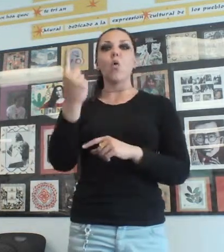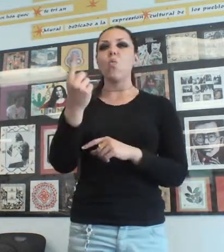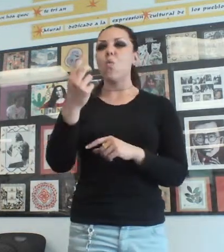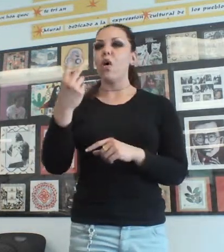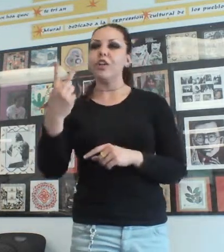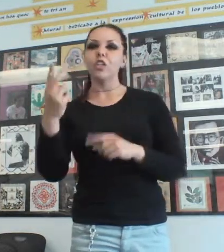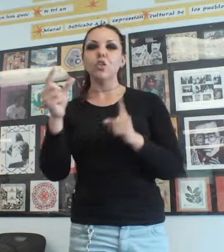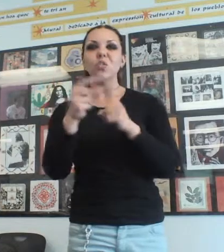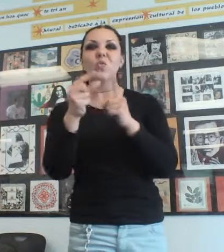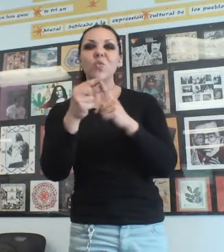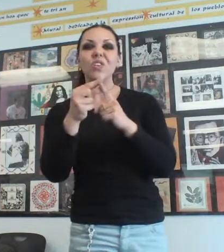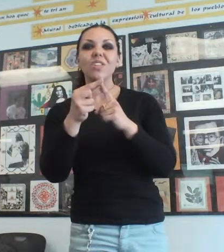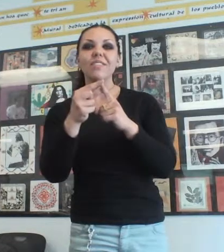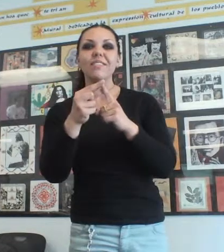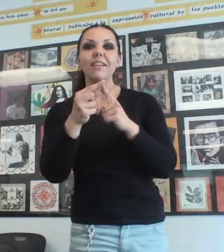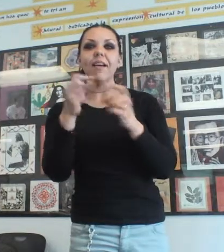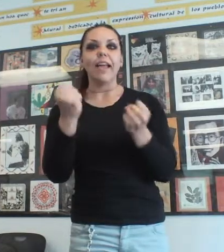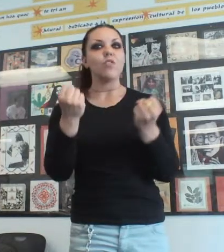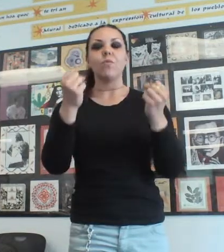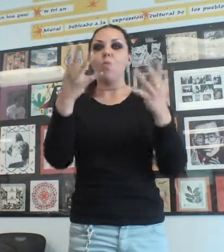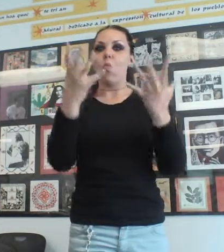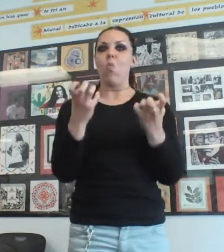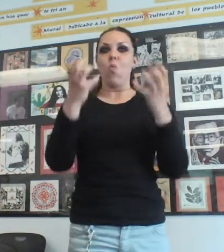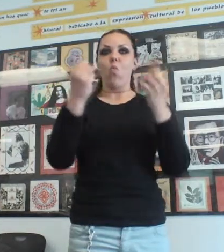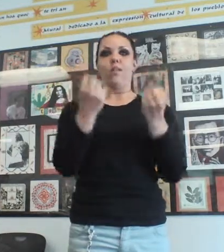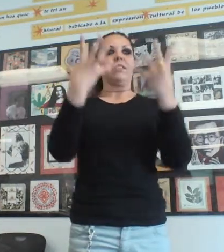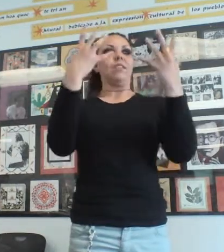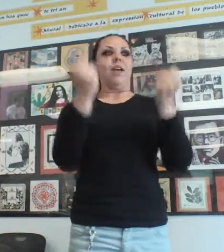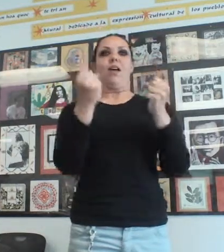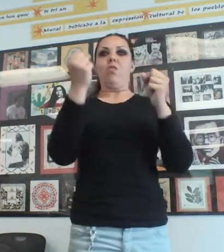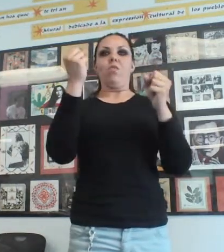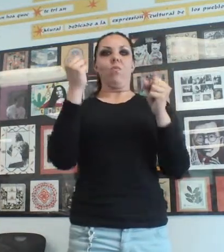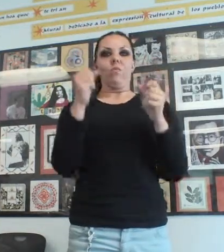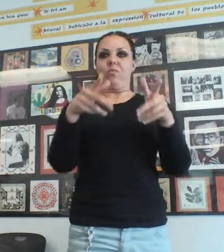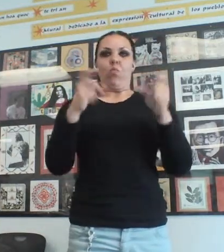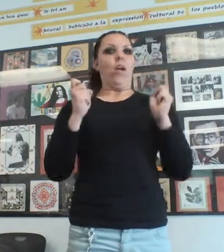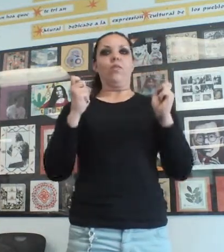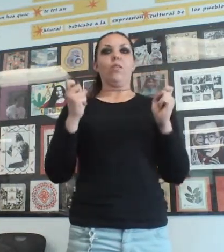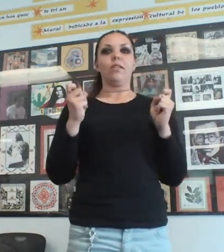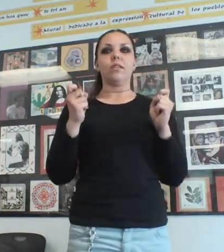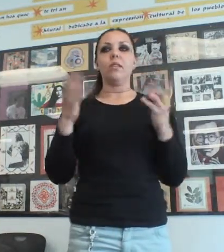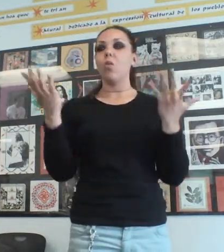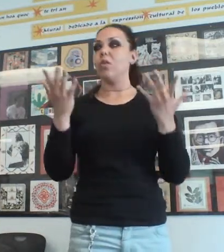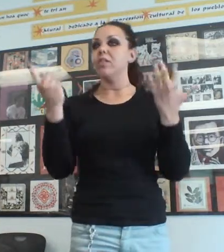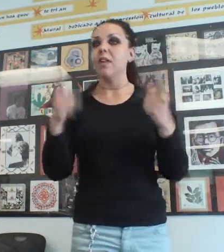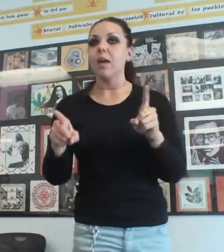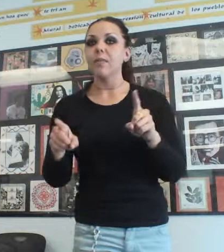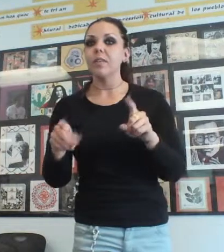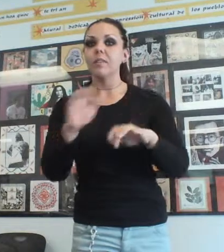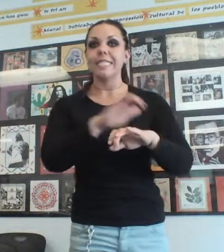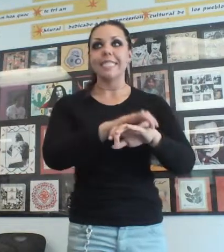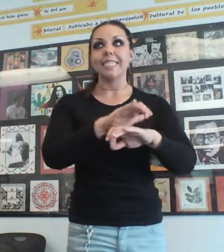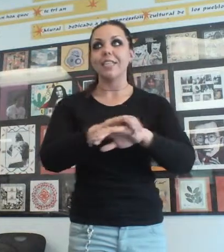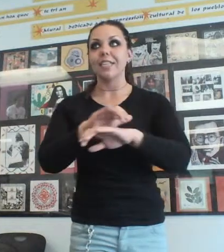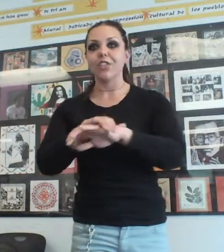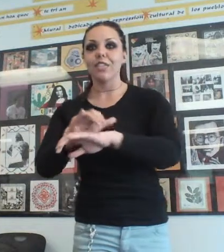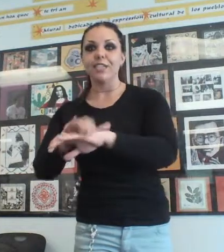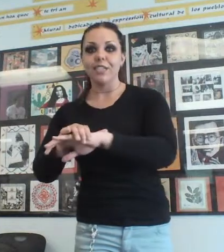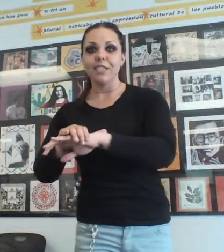it. Okay. And what's going to happen? English, English, English, English, English. You don't even know where